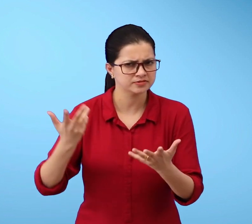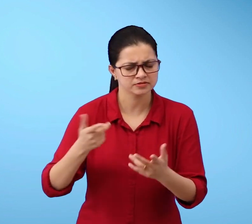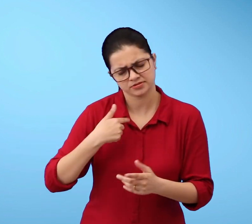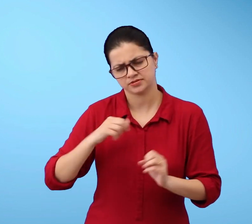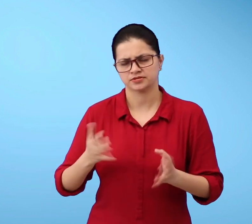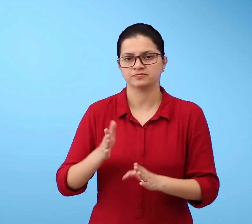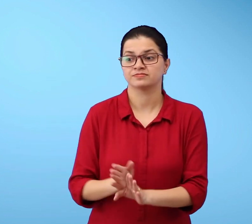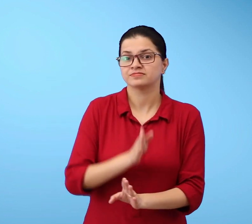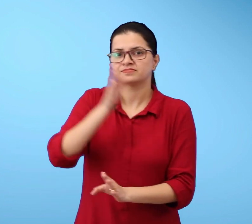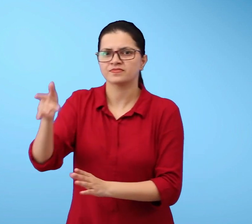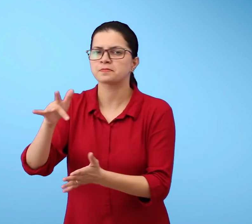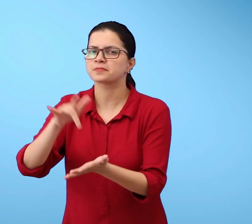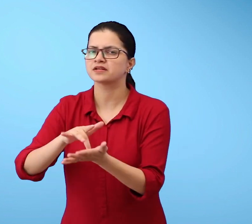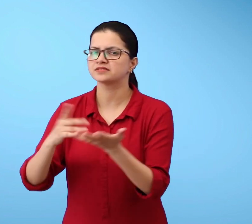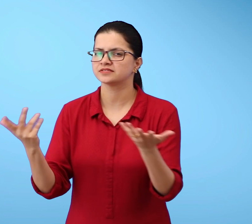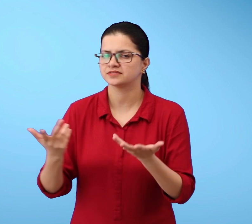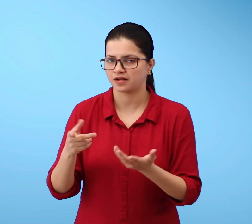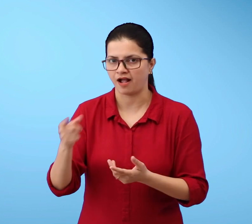near Varanasi,